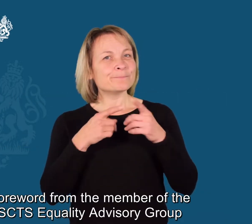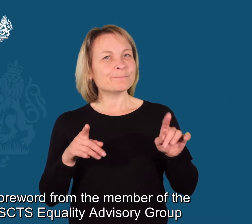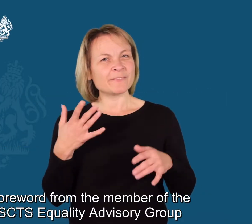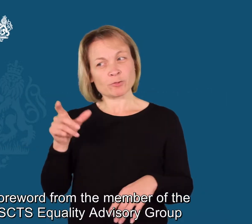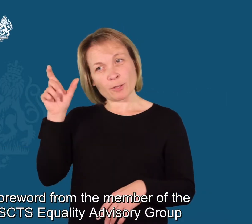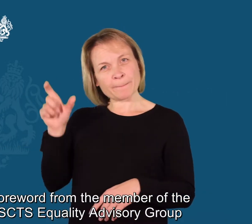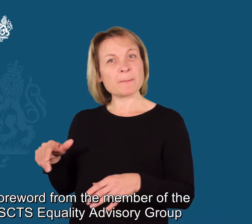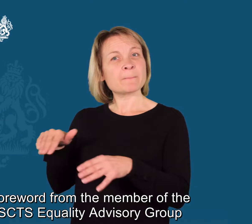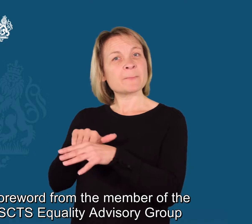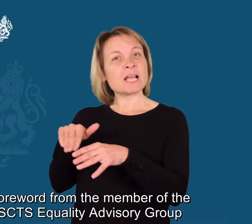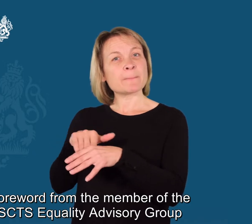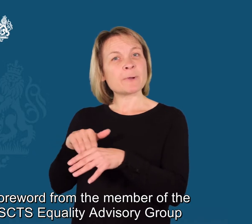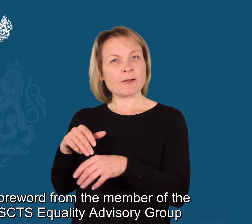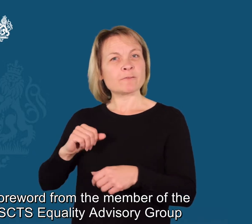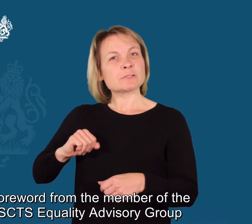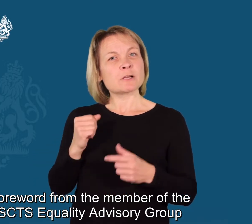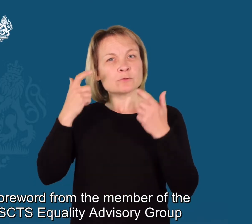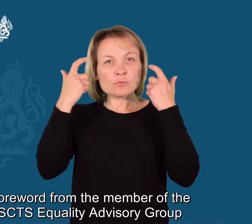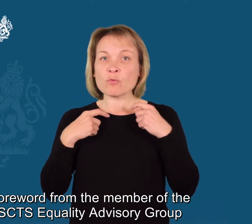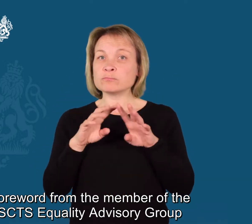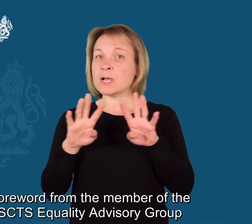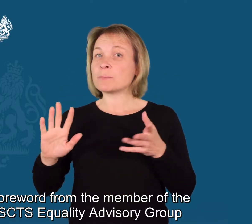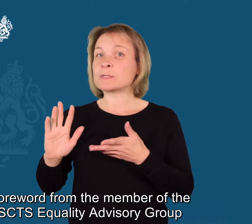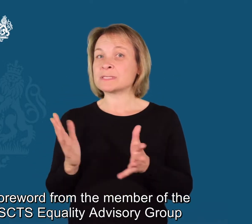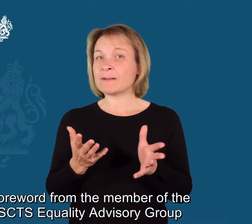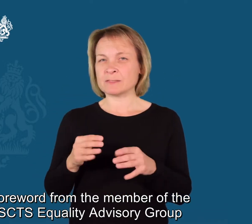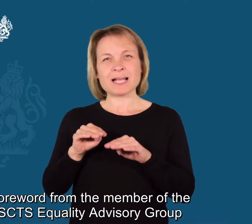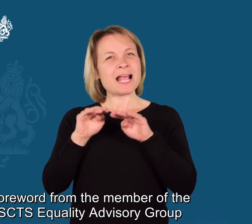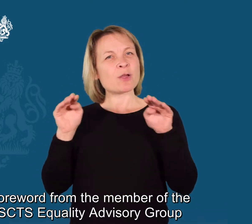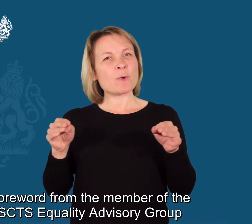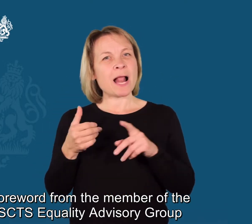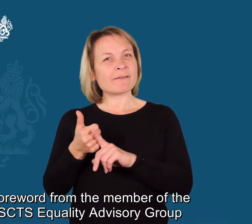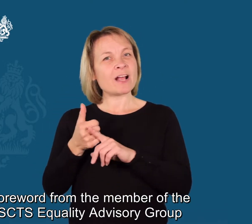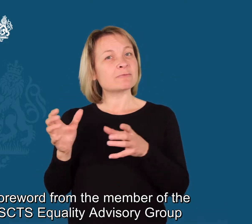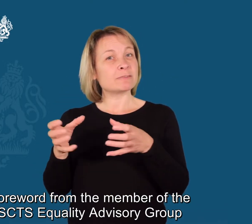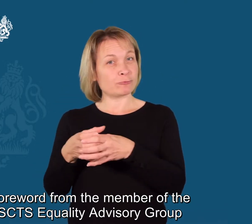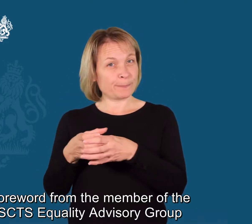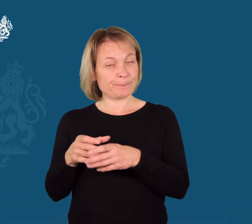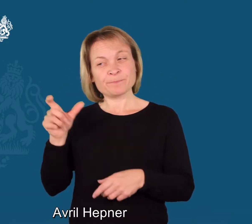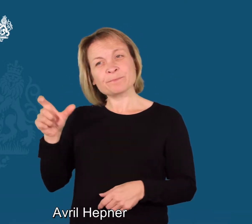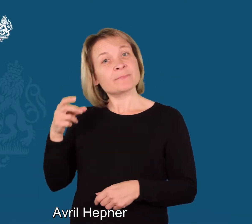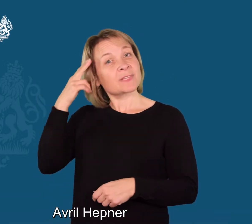Foreword from the member of the SCTS Equality Advisory Group, Avril Hepner.